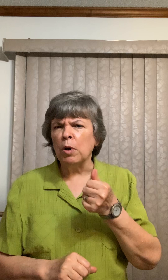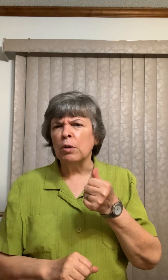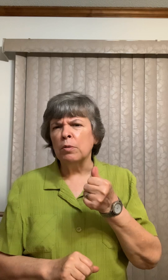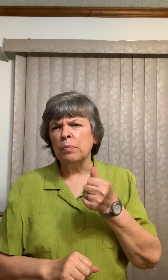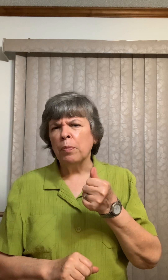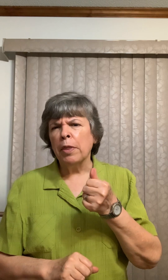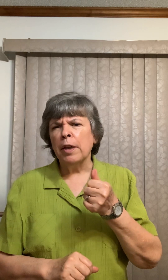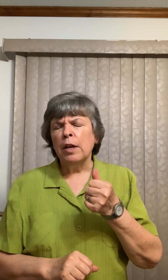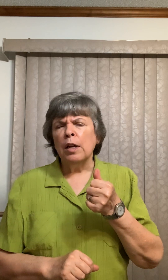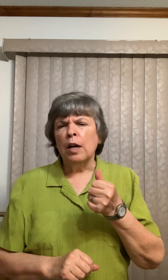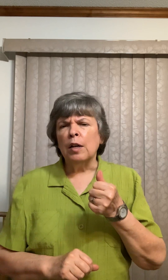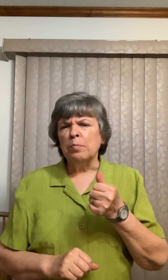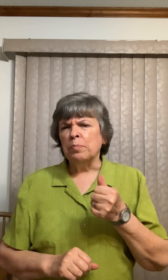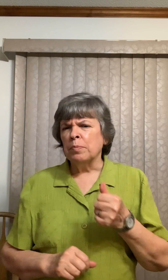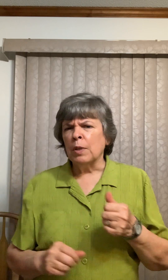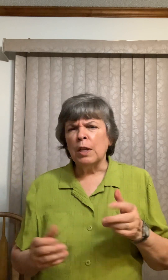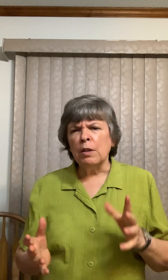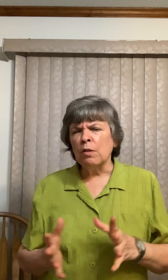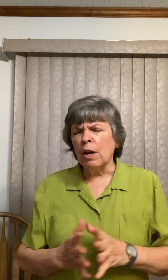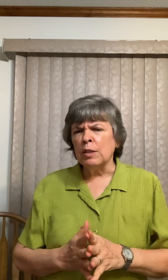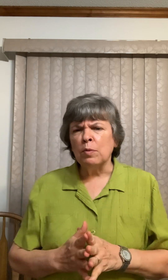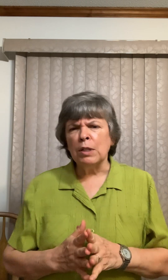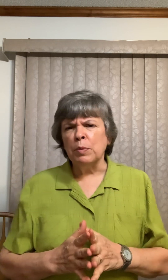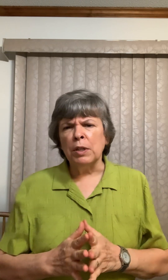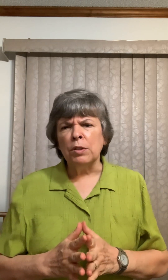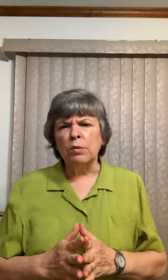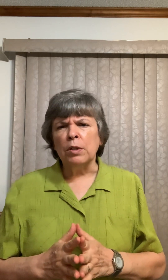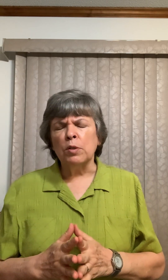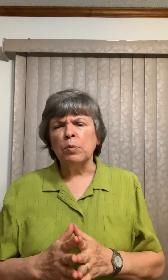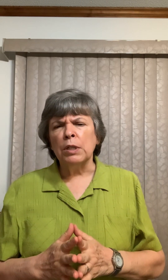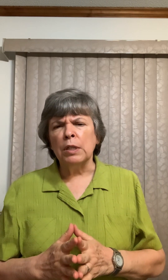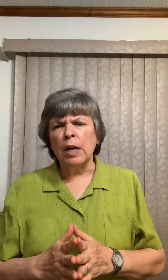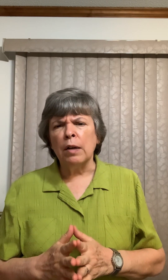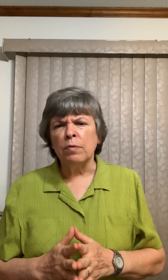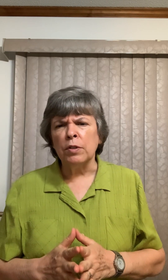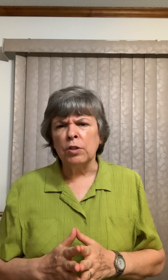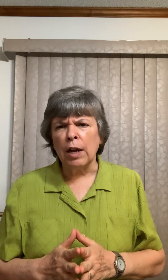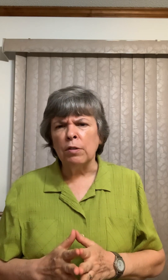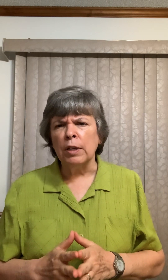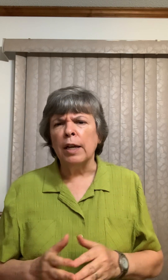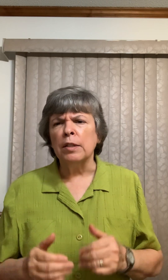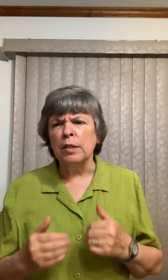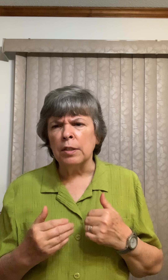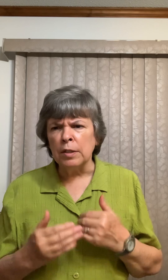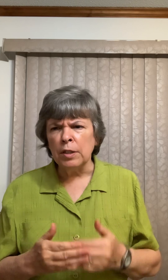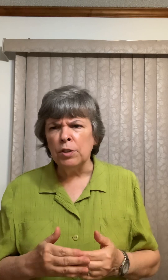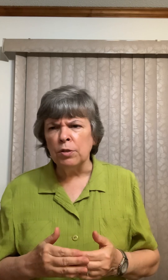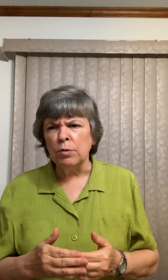tomorrow. And there are lots of ways we can do this. We can have the child can continue.